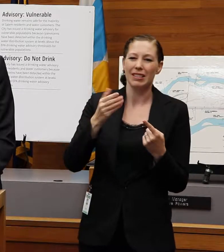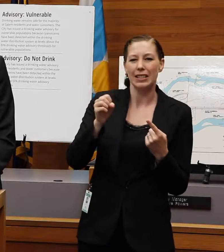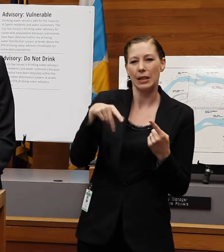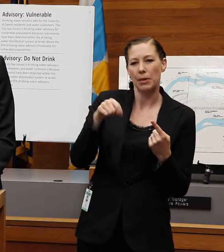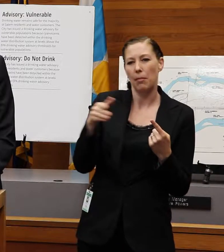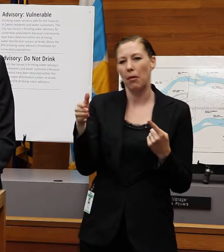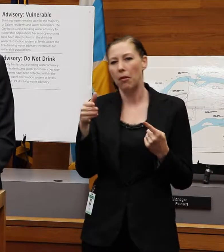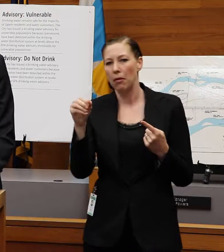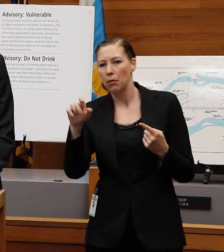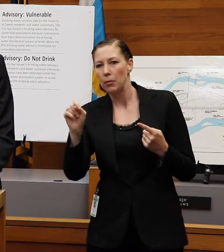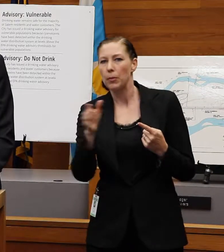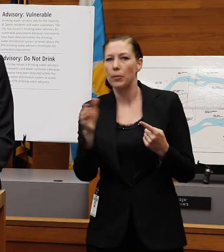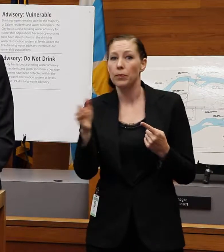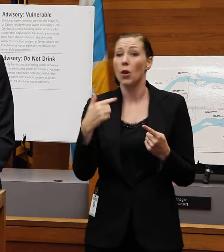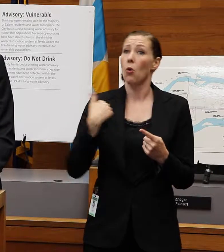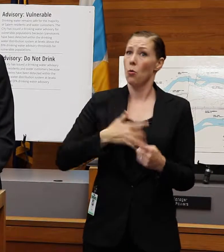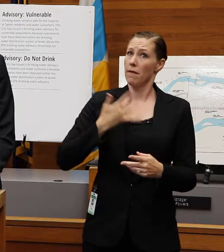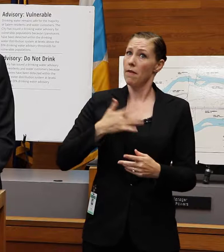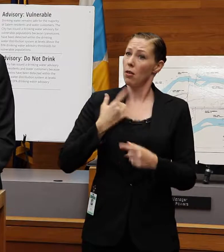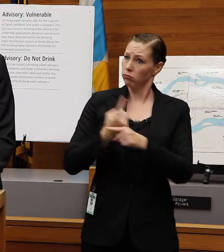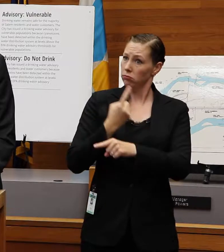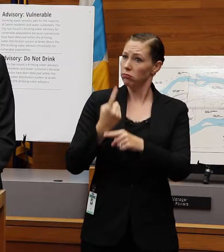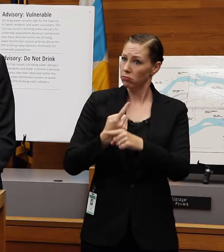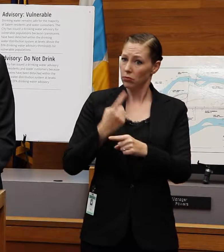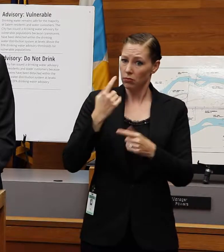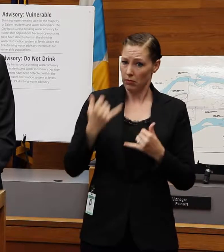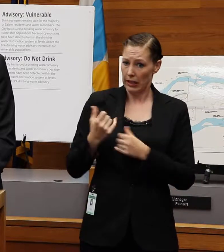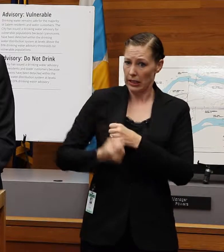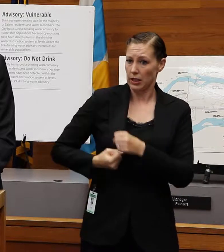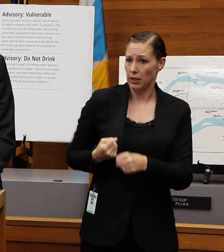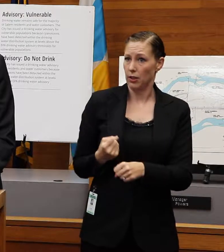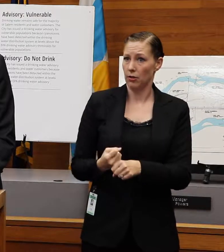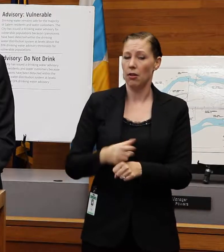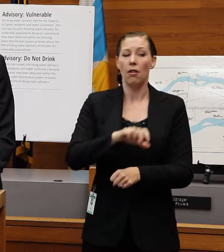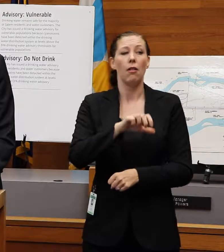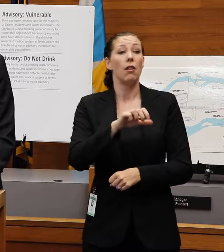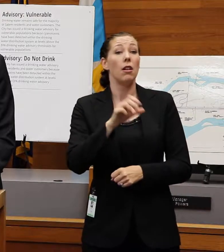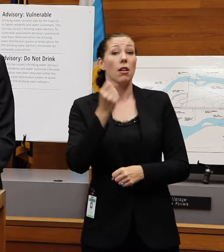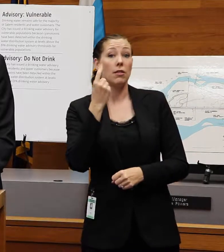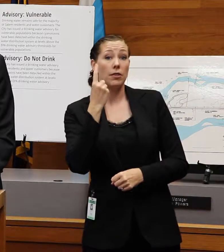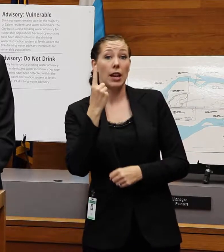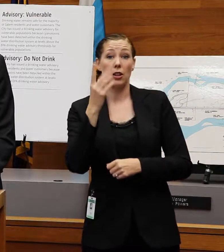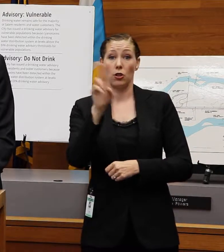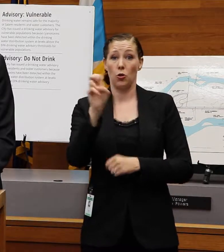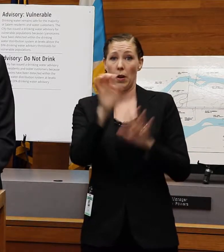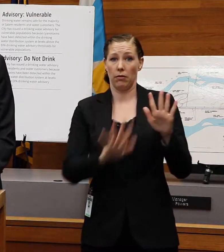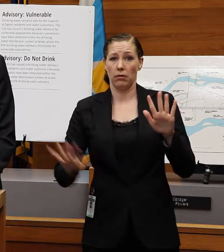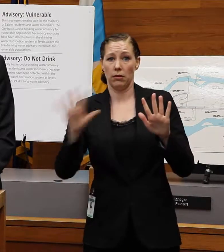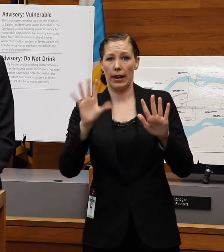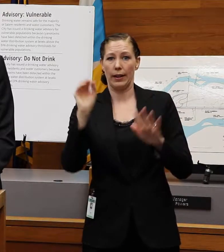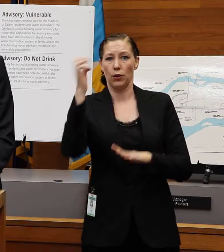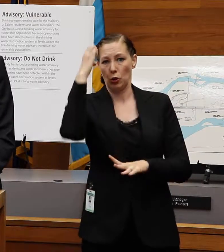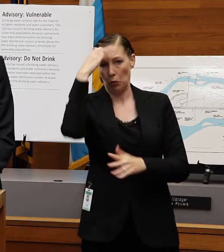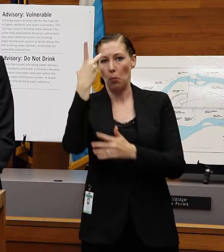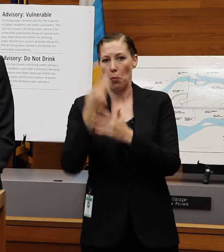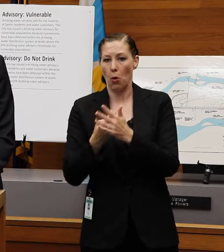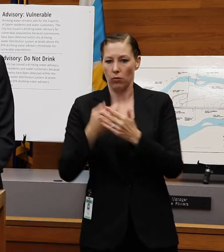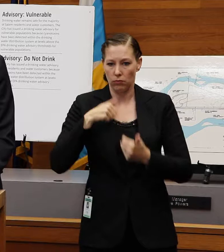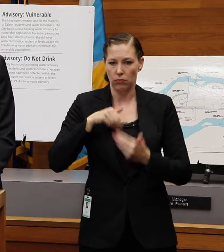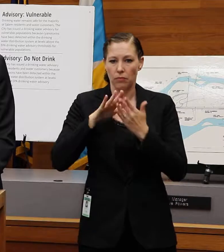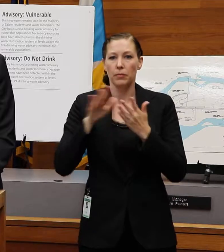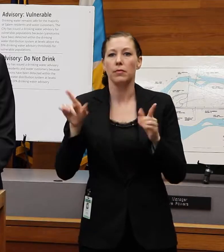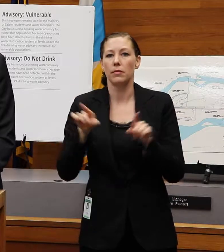this as a viable approach. It's an approach that's been used elsewhere in the United States and Europe. Longer term, we'll